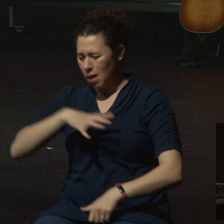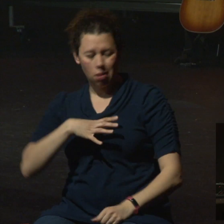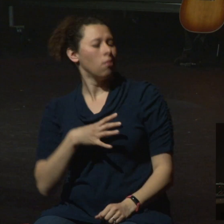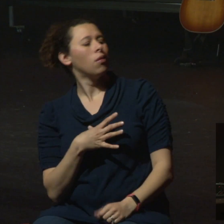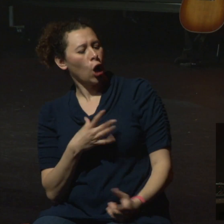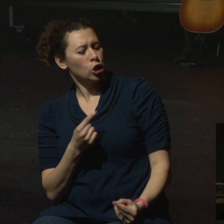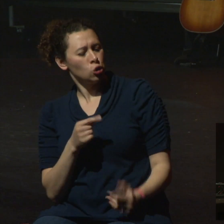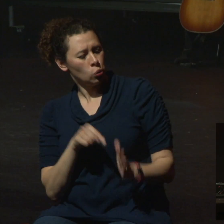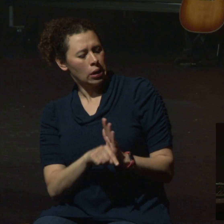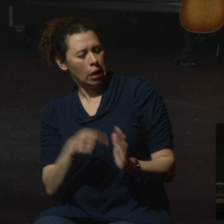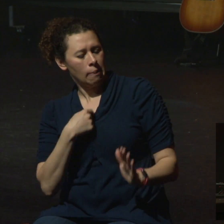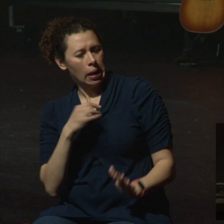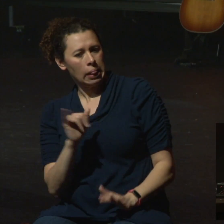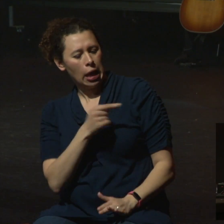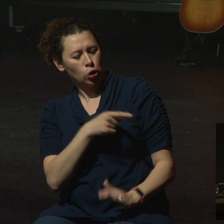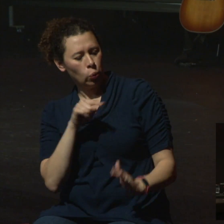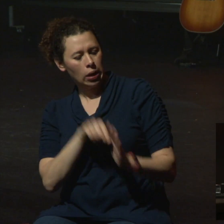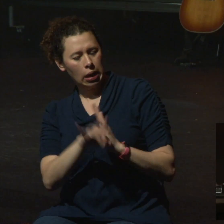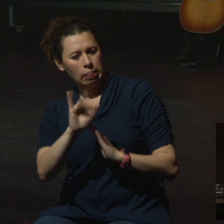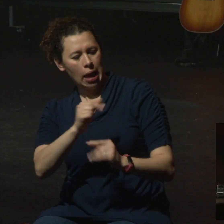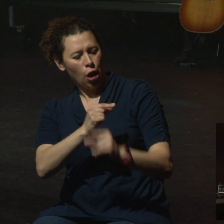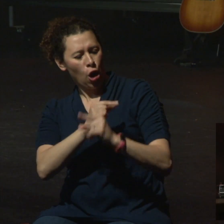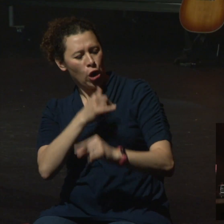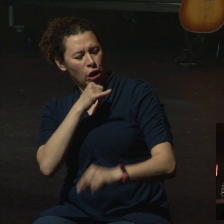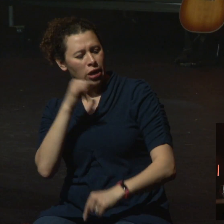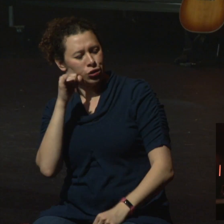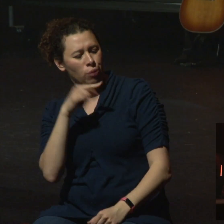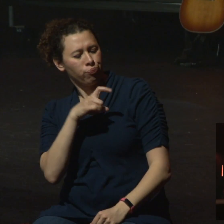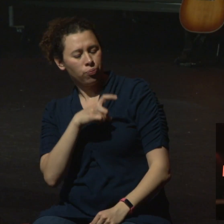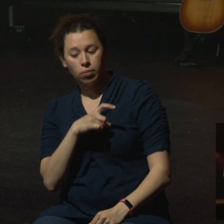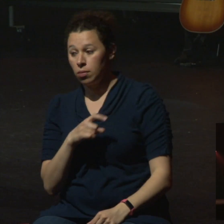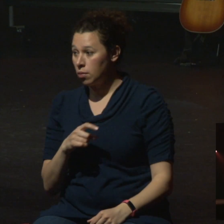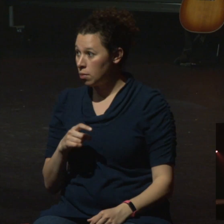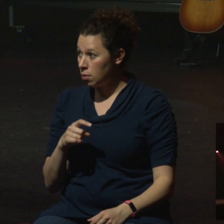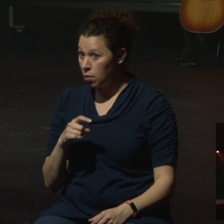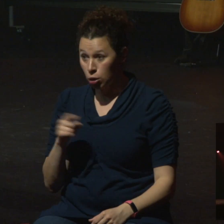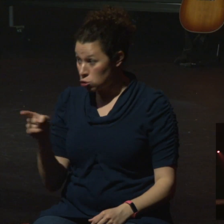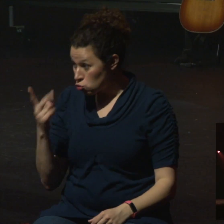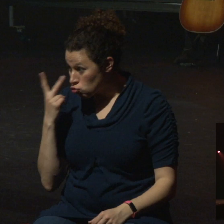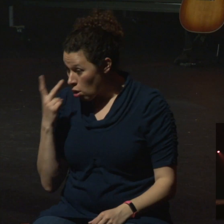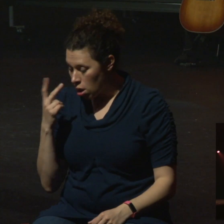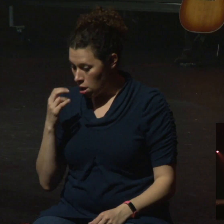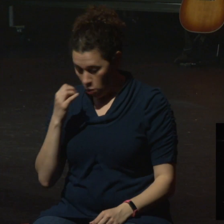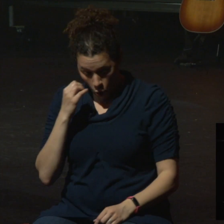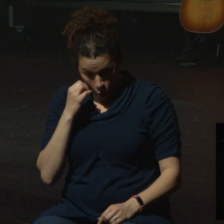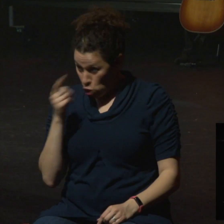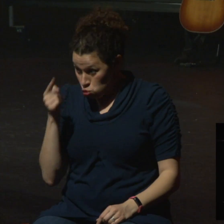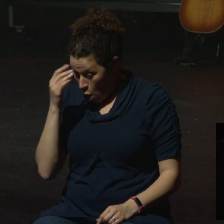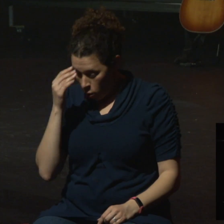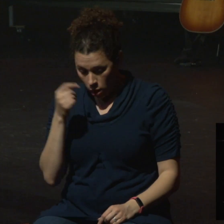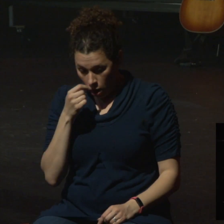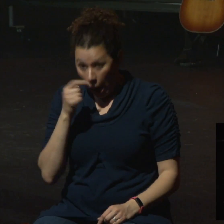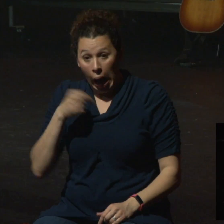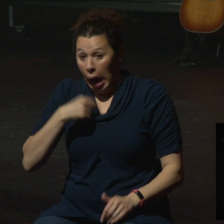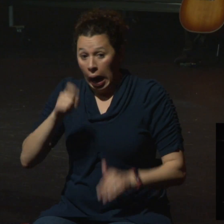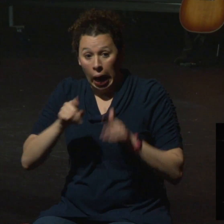gonna do, kill me like you did that guard yesterday? And Moses is like, uh-oh, somebody knows. I gotta